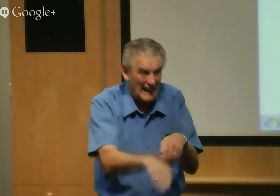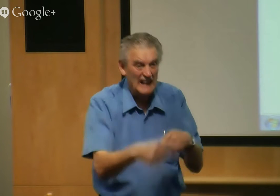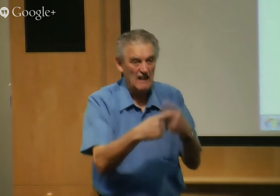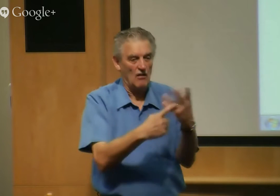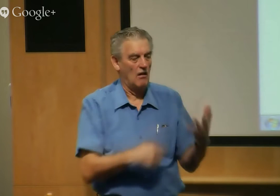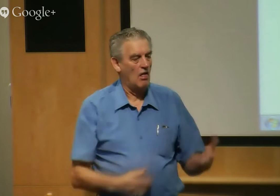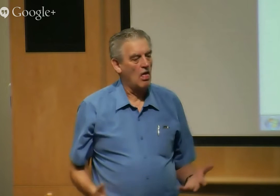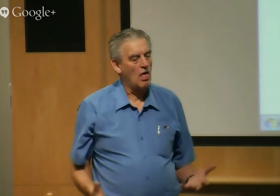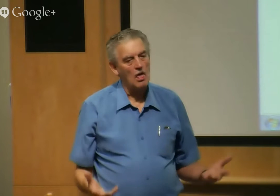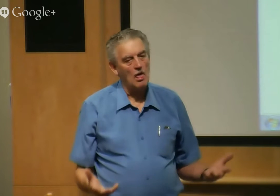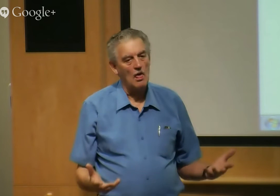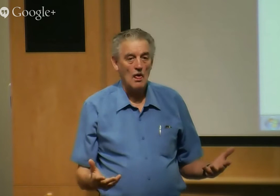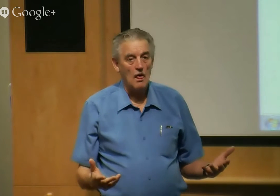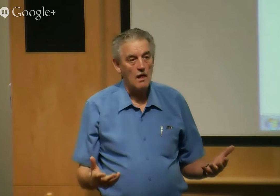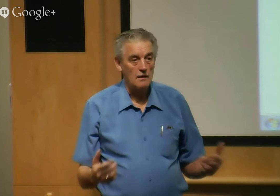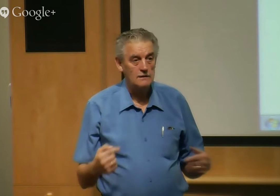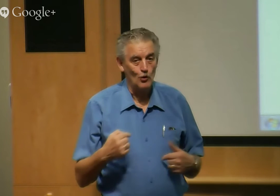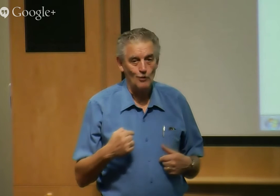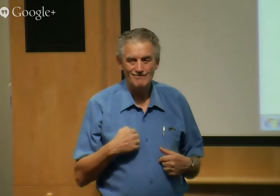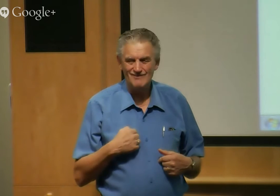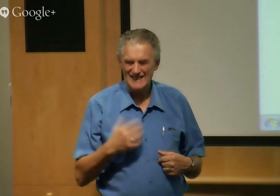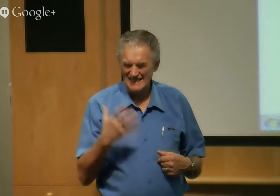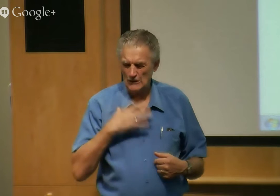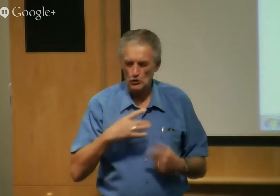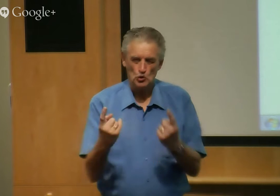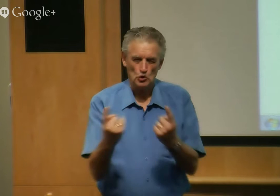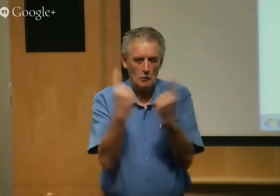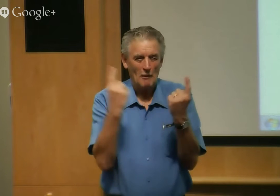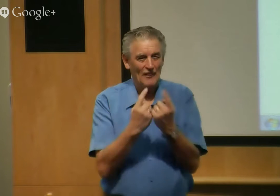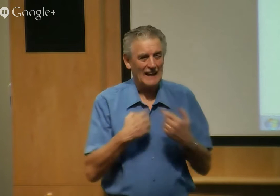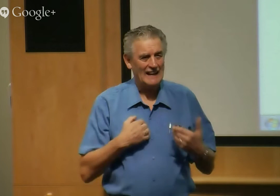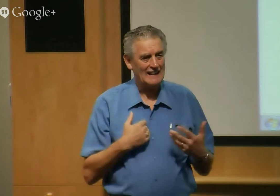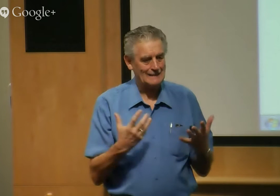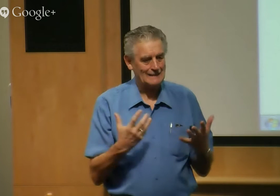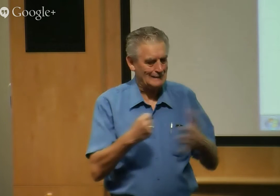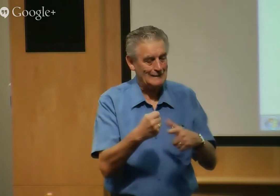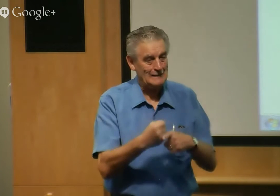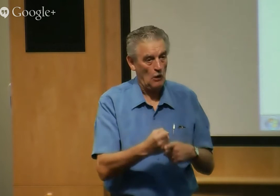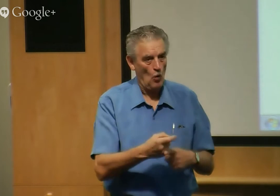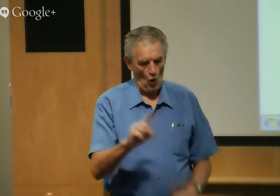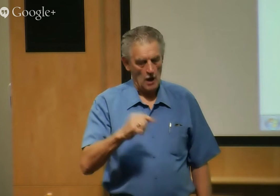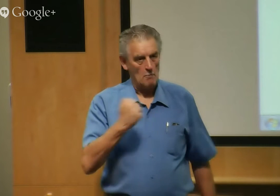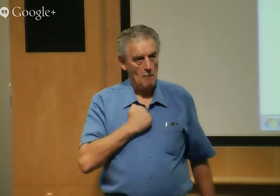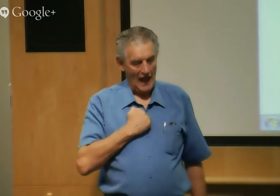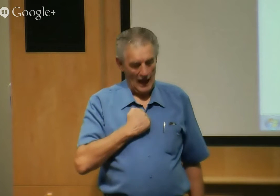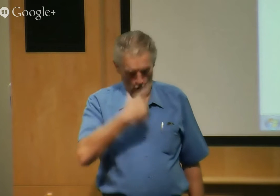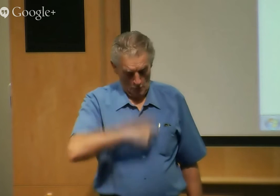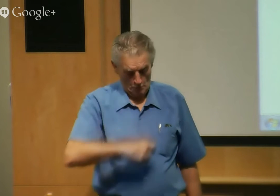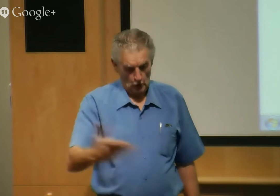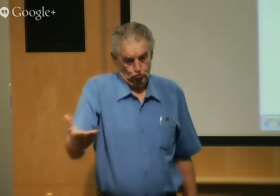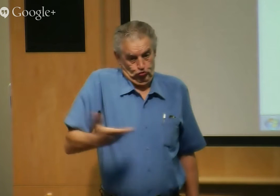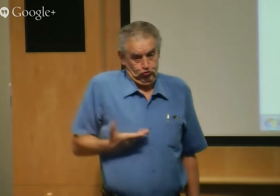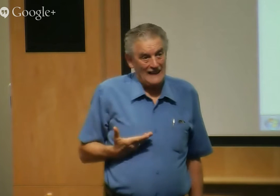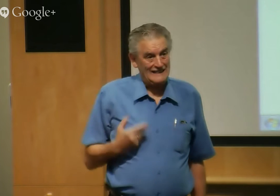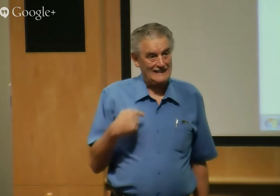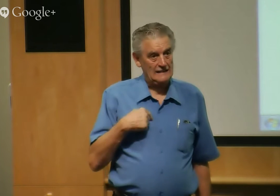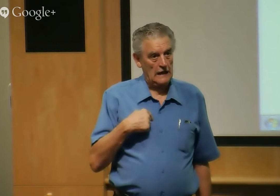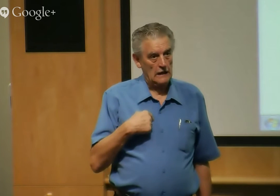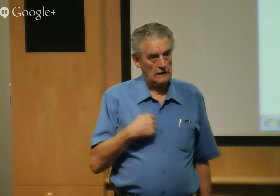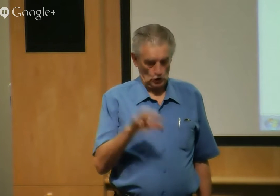some of the quality has been awful. I've had trainees. So we need to do something about this. Because where is my